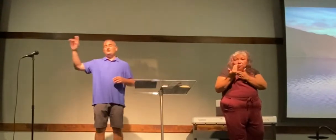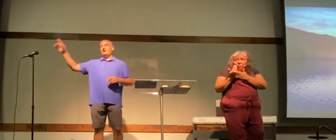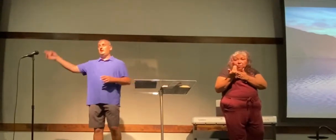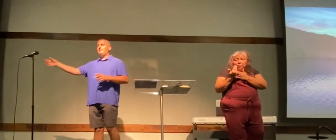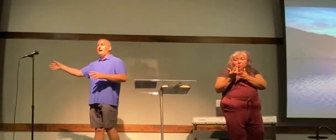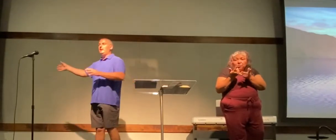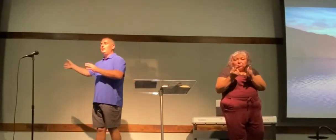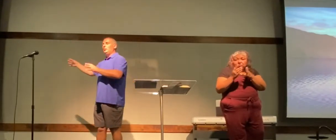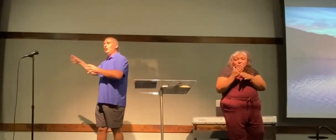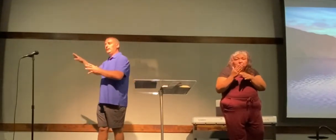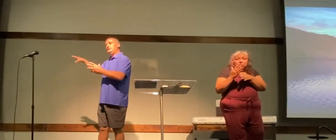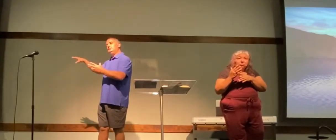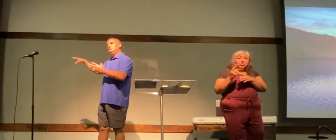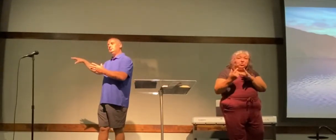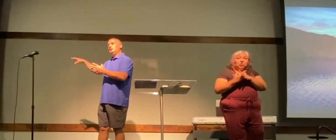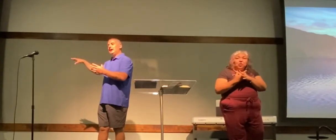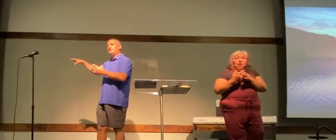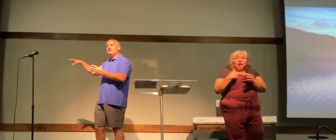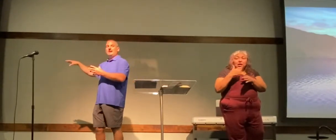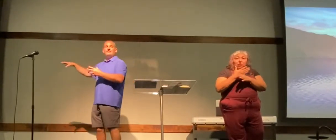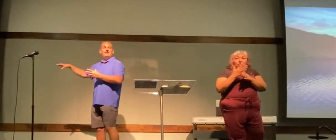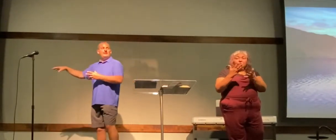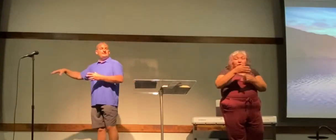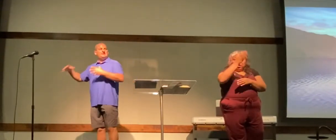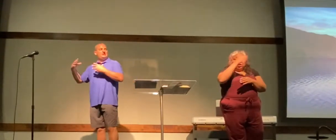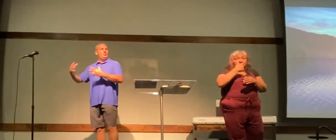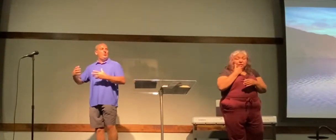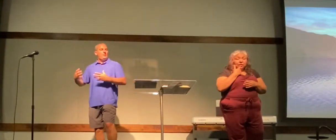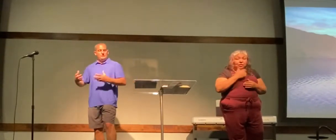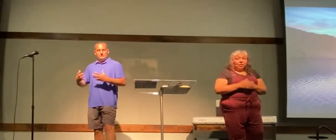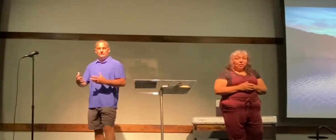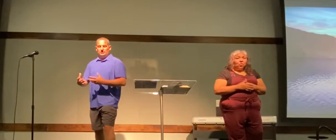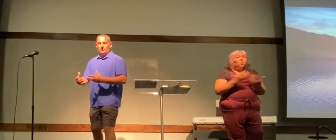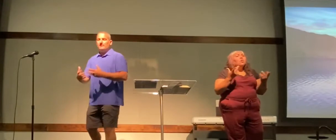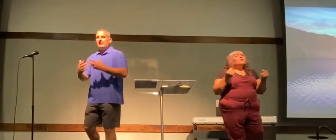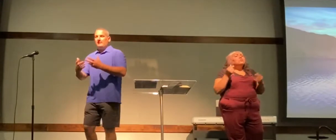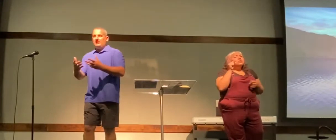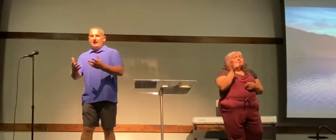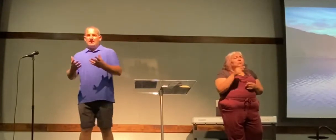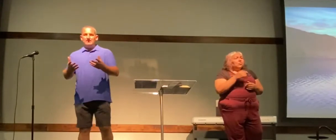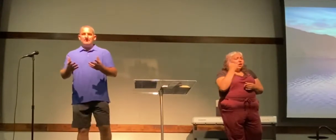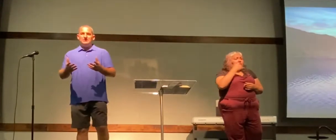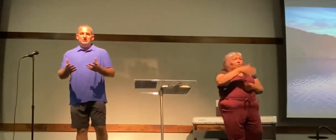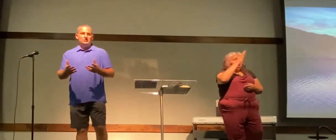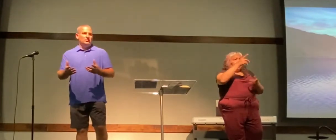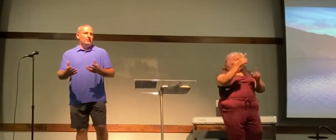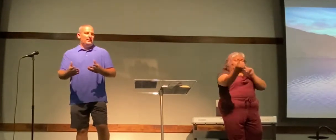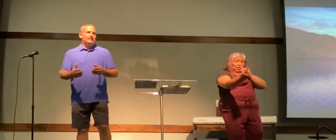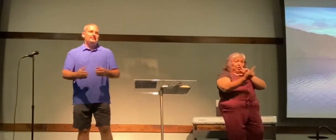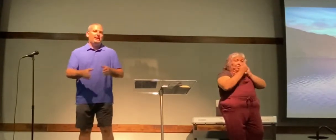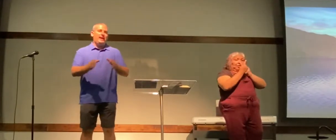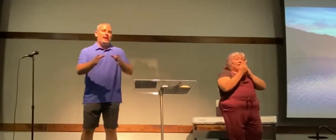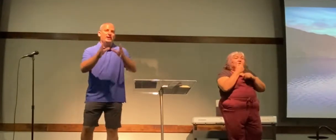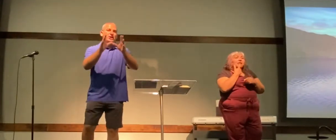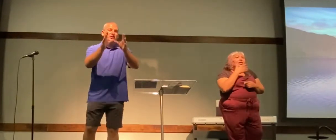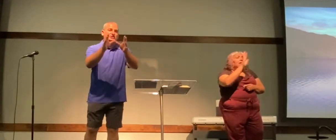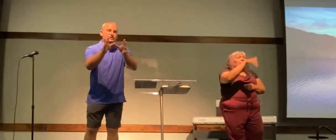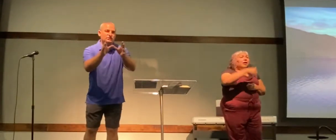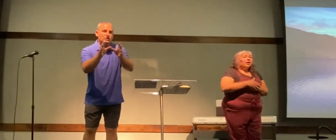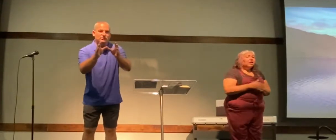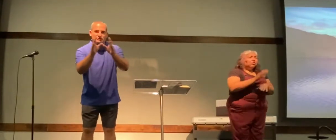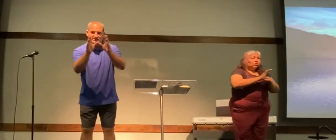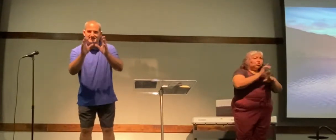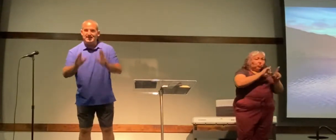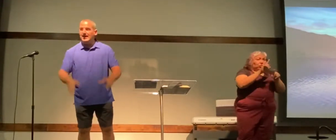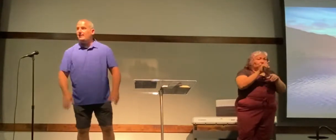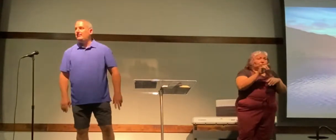today, and I was sharing about what God was saying. I said, what would you do if God came up to you and said, hey, the church